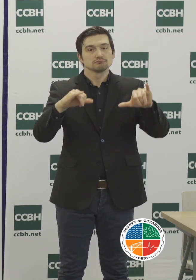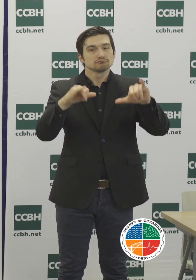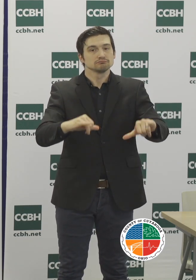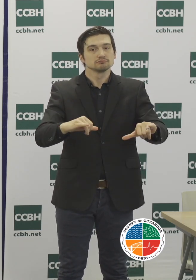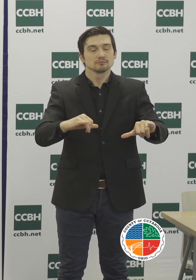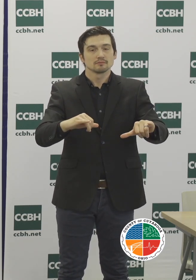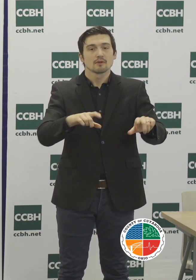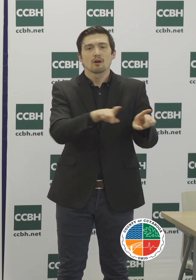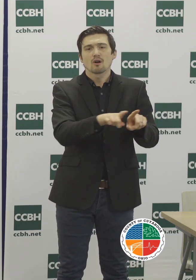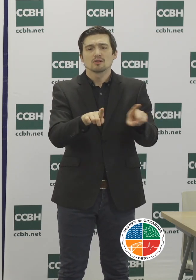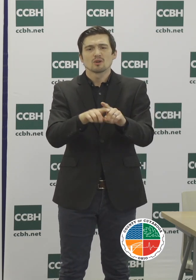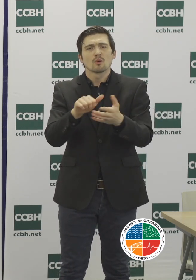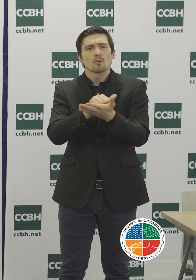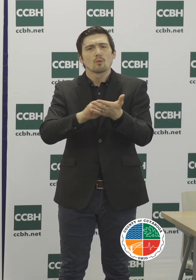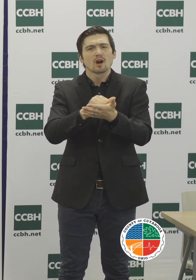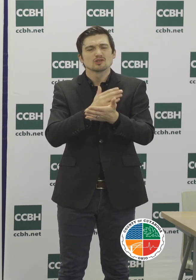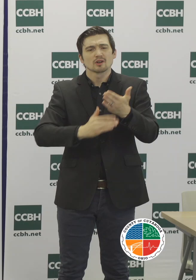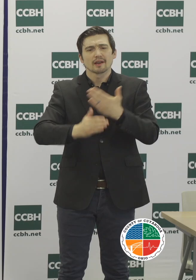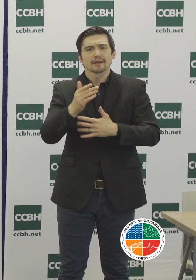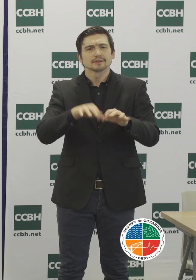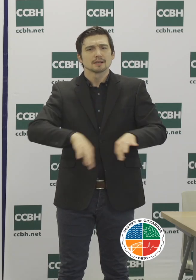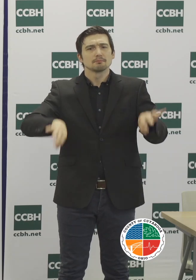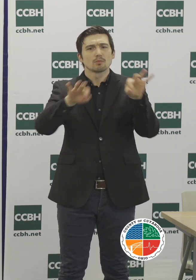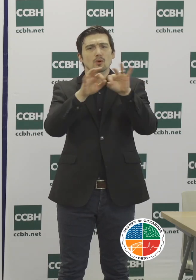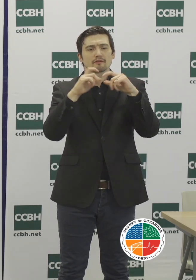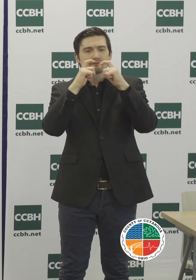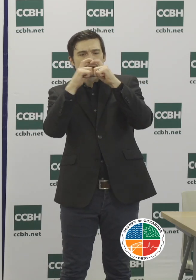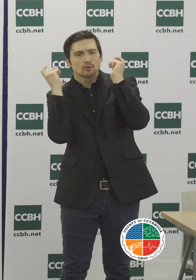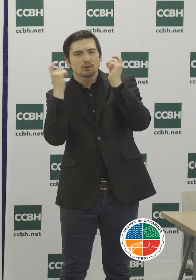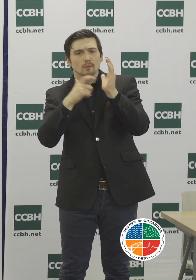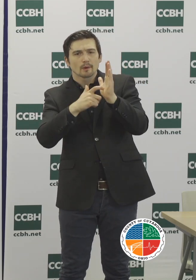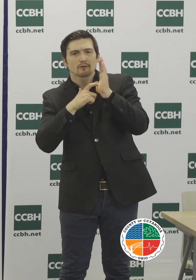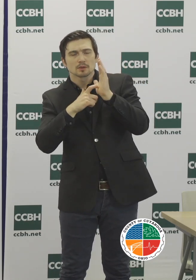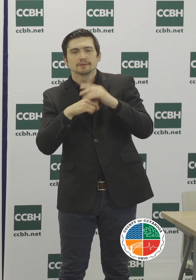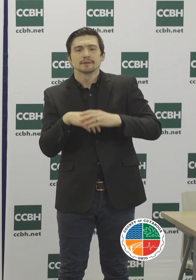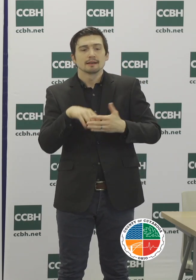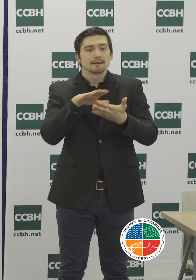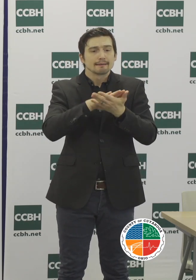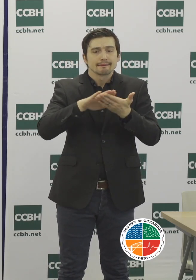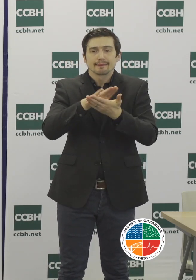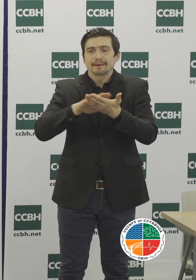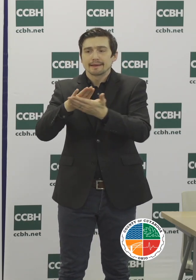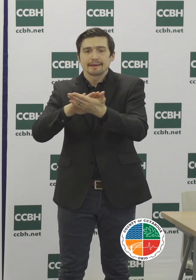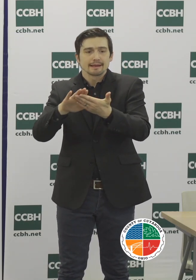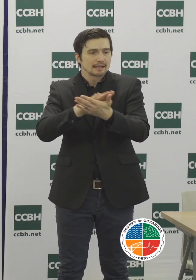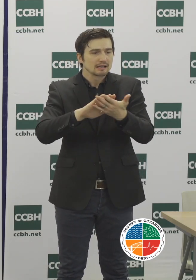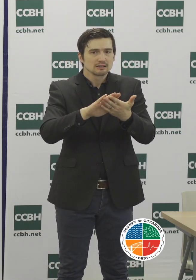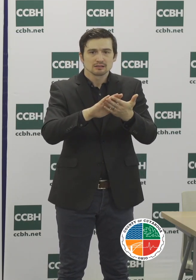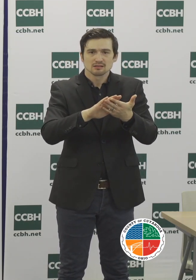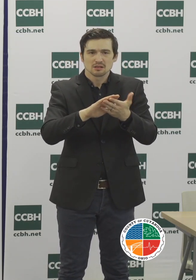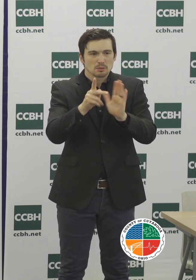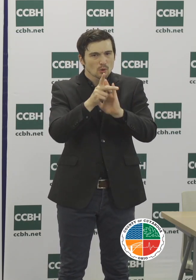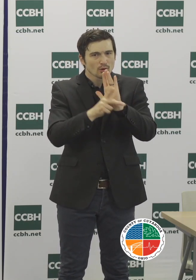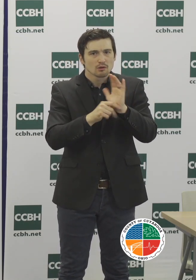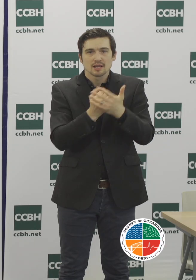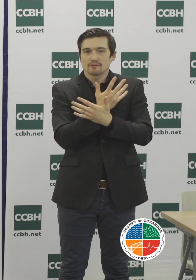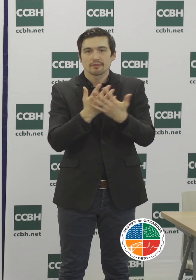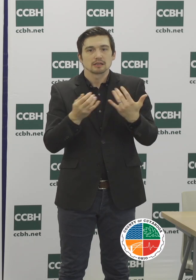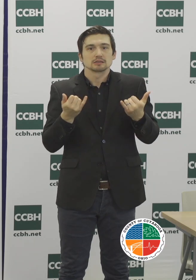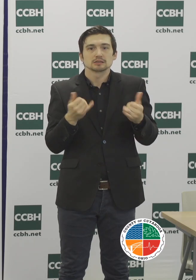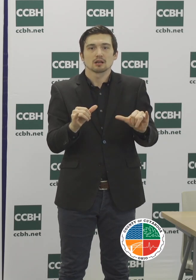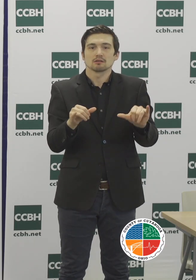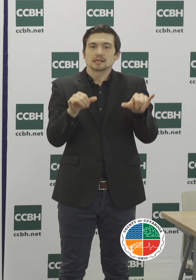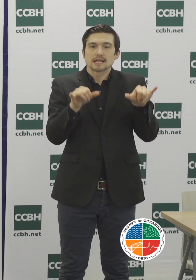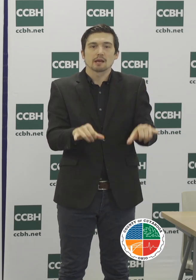hygiene, as always, is in place. Face covering requirements, cleaning and disinfecting protocols, all these remain in